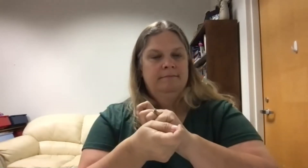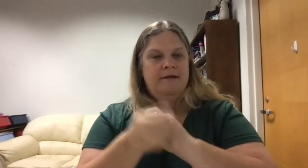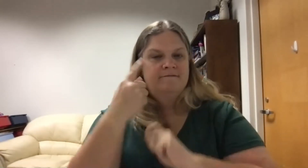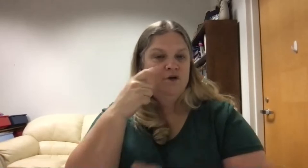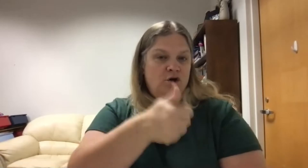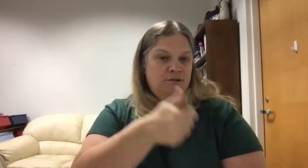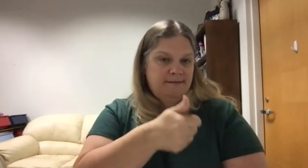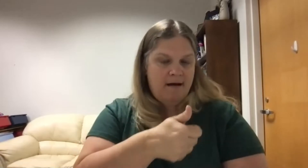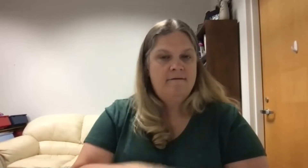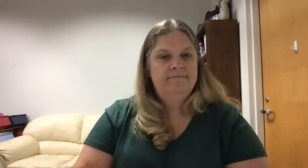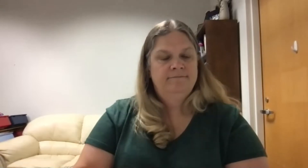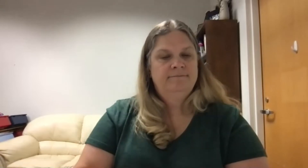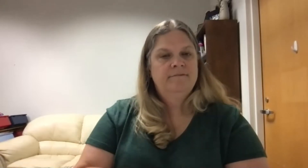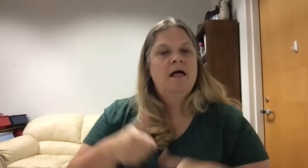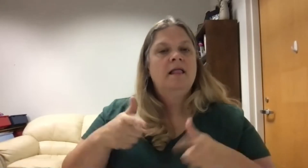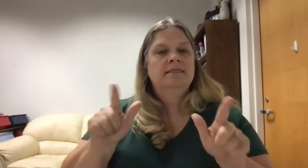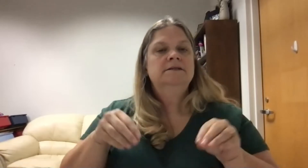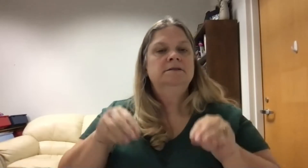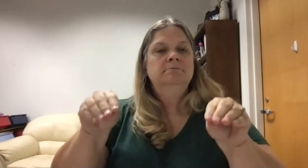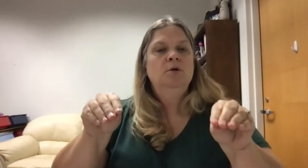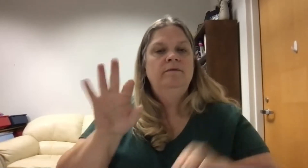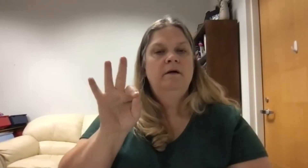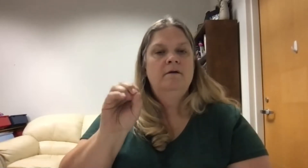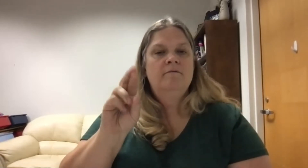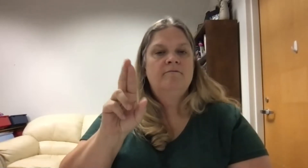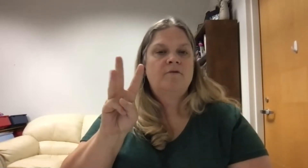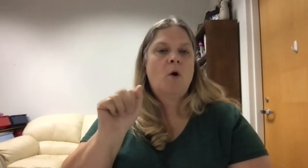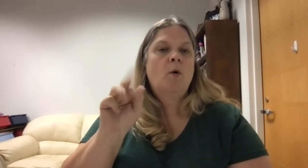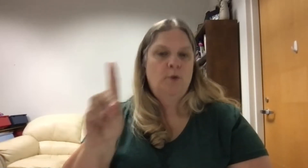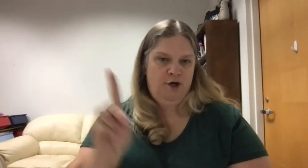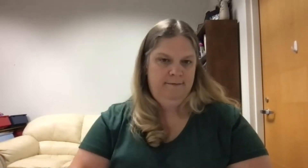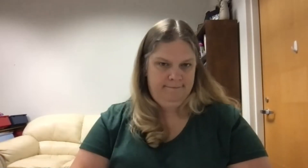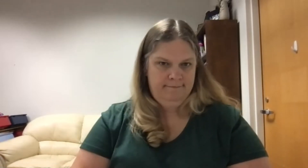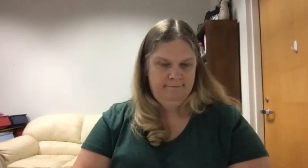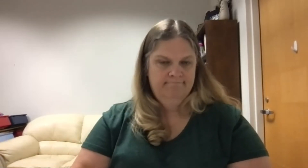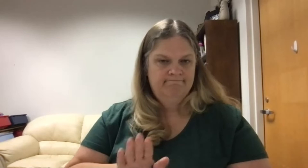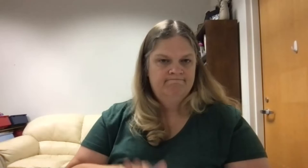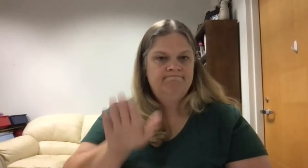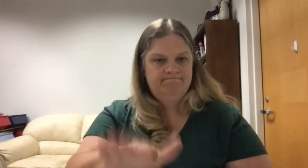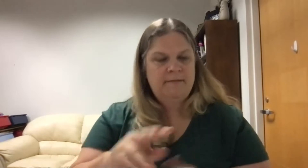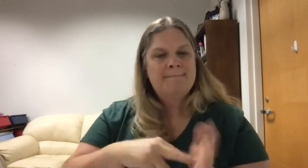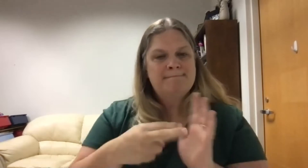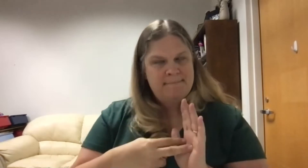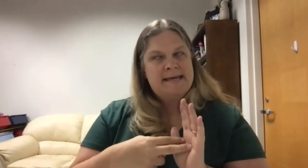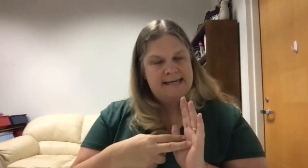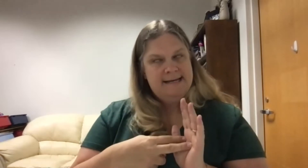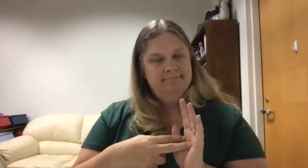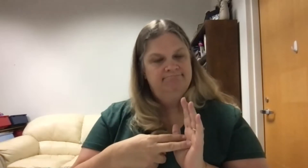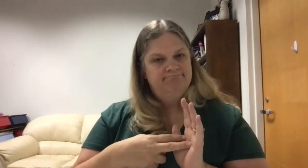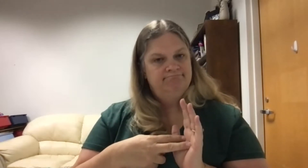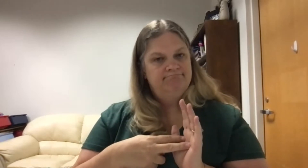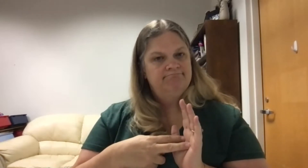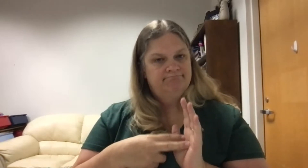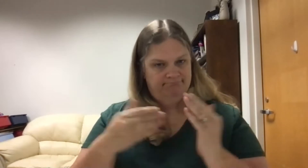no, no. It needs to be changed and adapted for herself. Let's move forward. We will